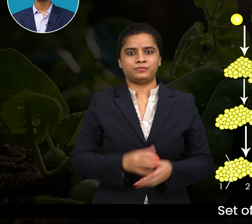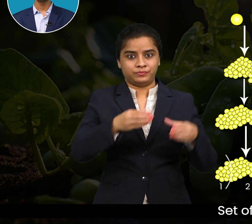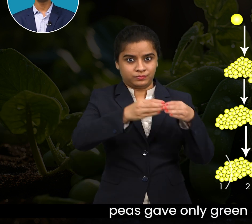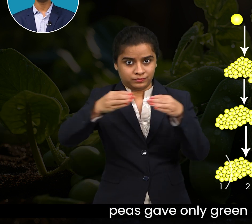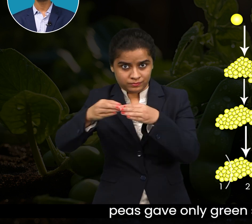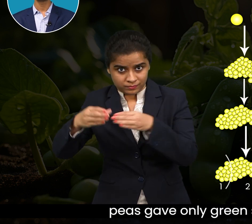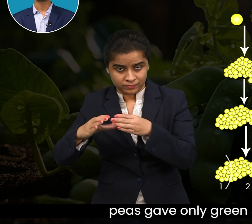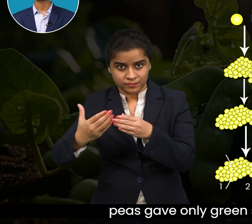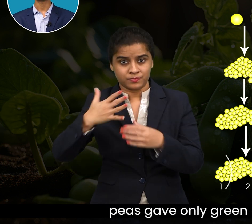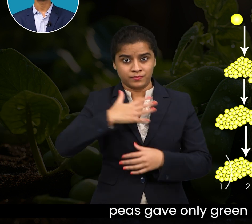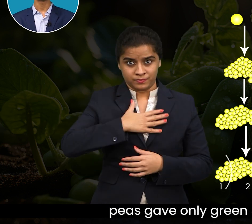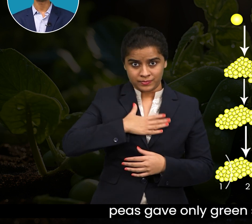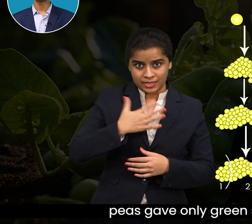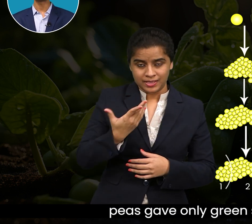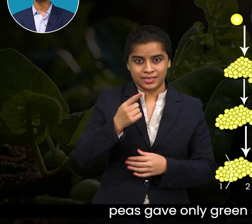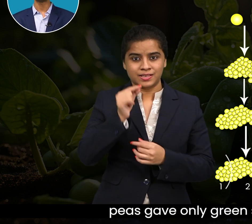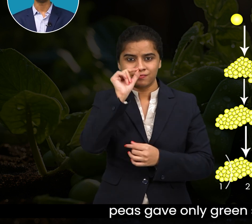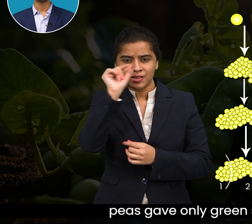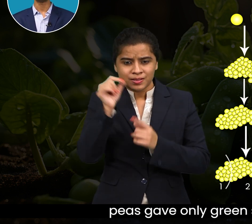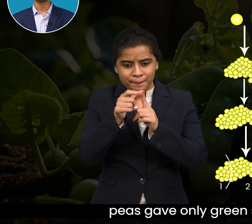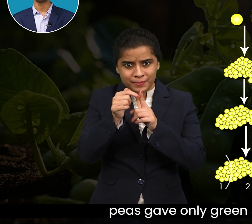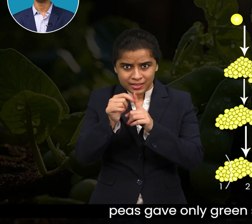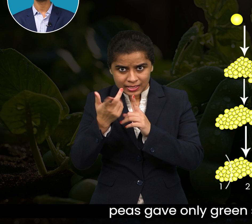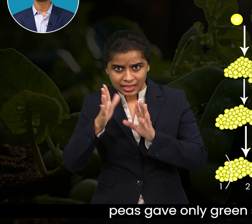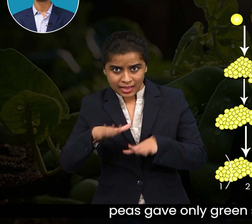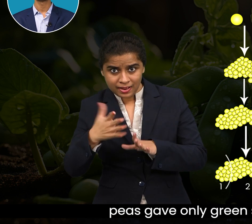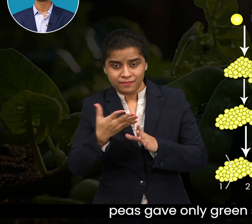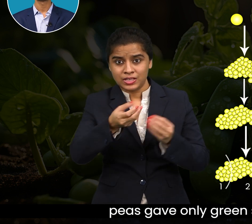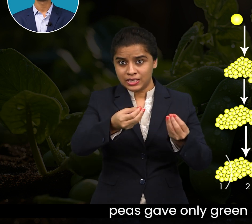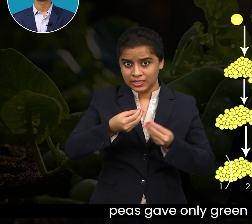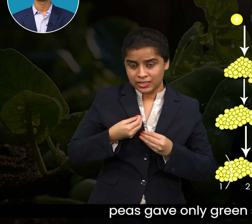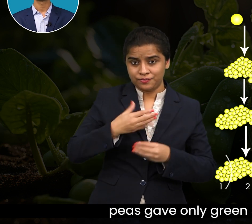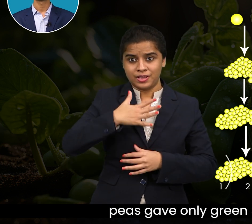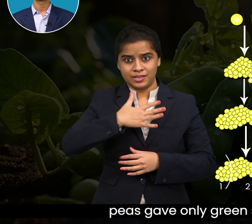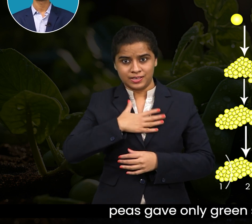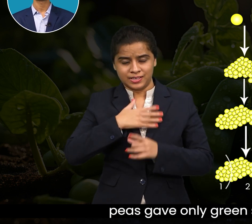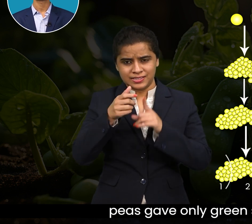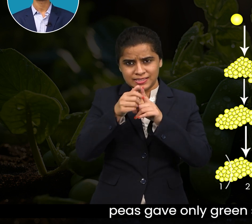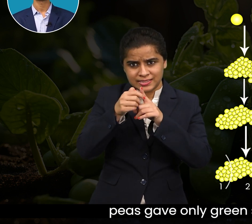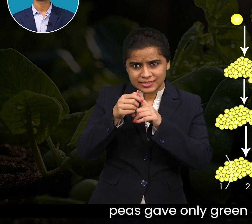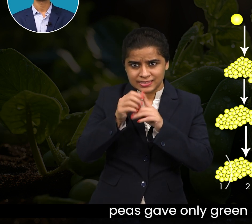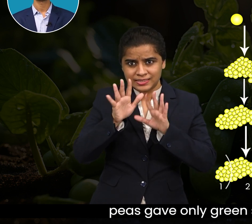Set of green peas gave only green seed giving pea plants.